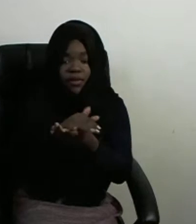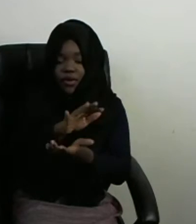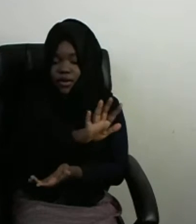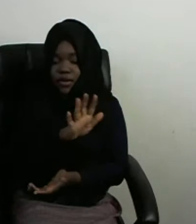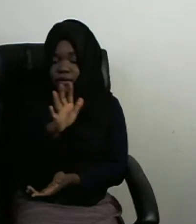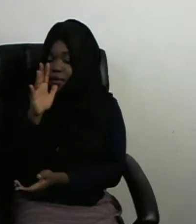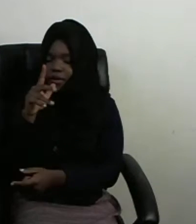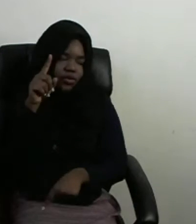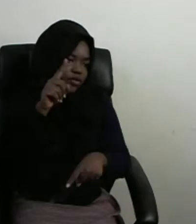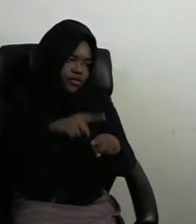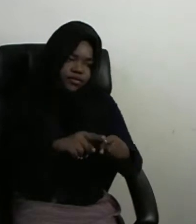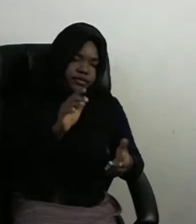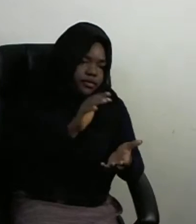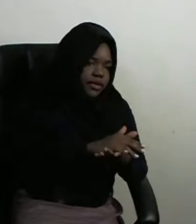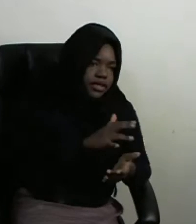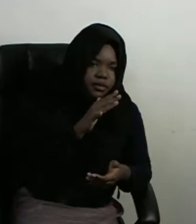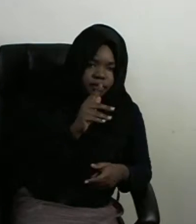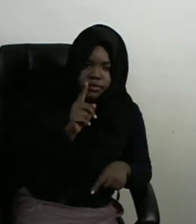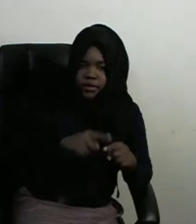mother, you cannot do that.